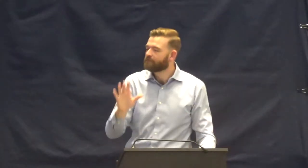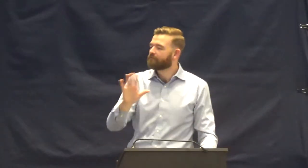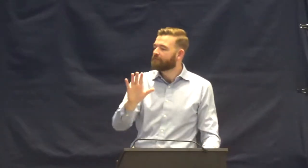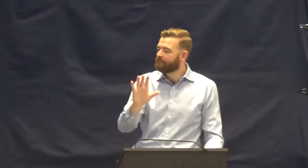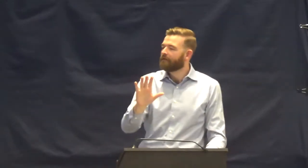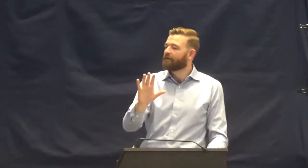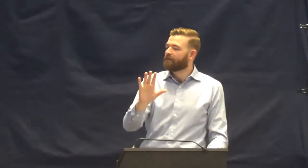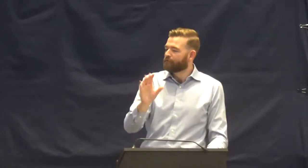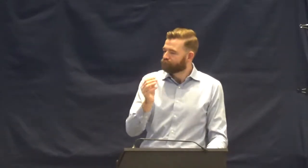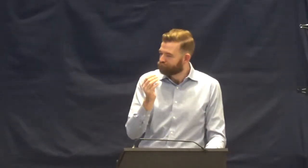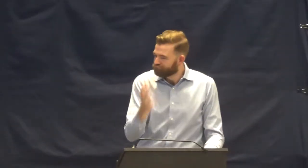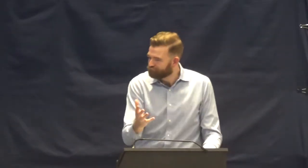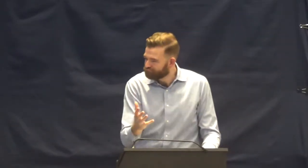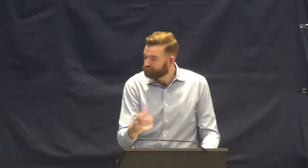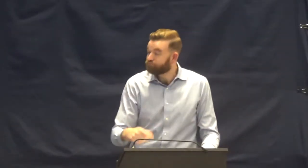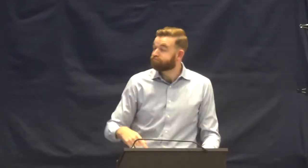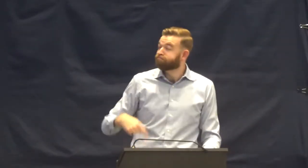not taught.